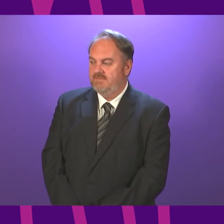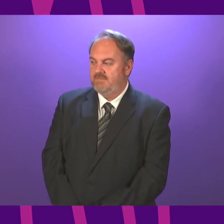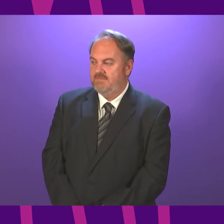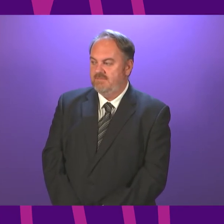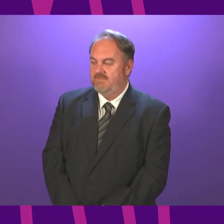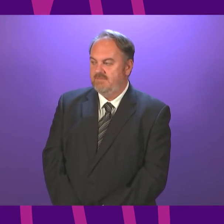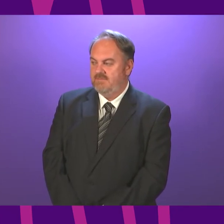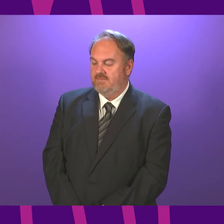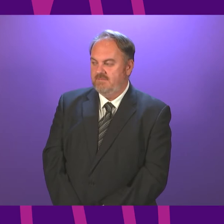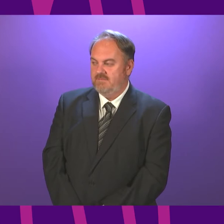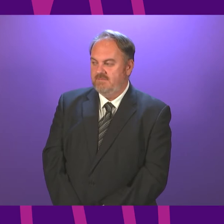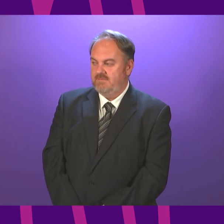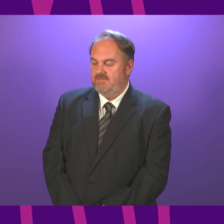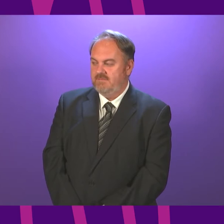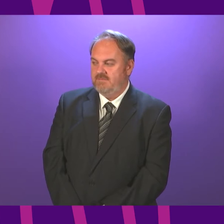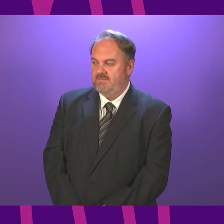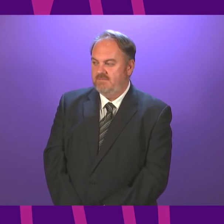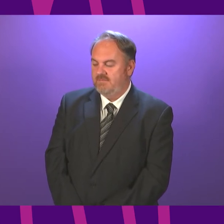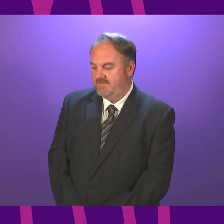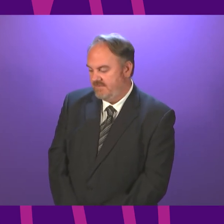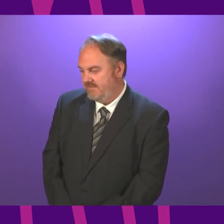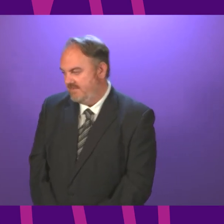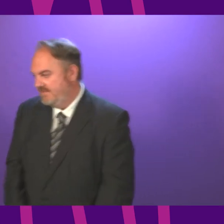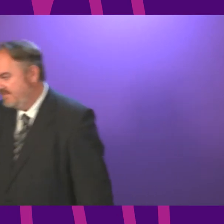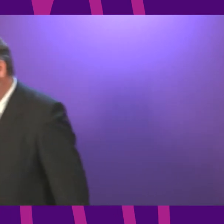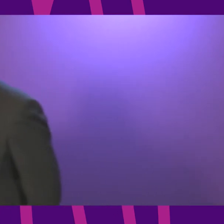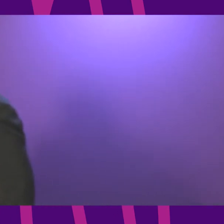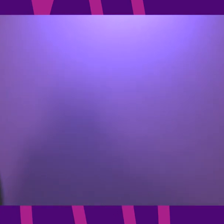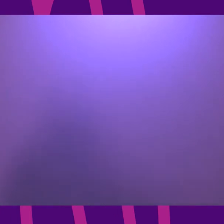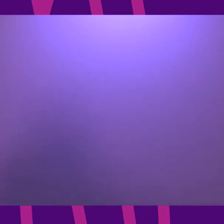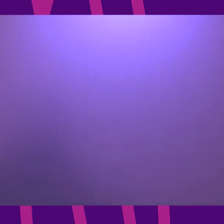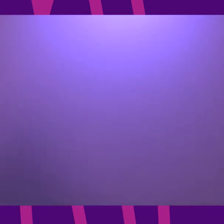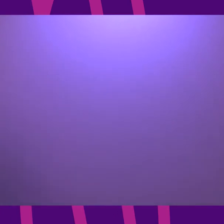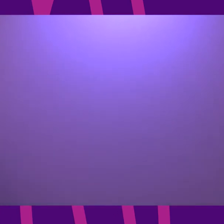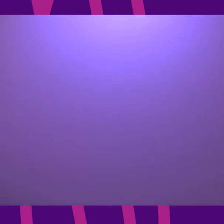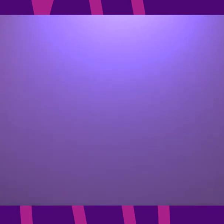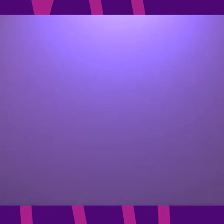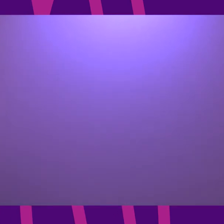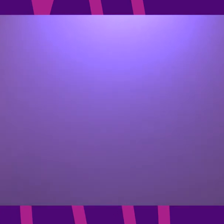Thank you.